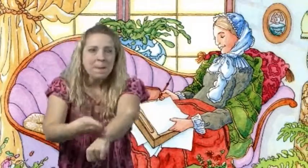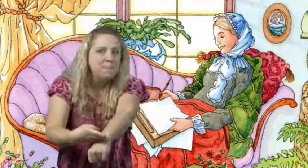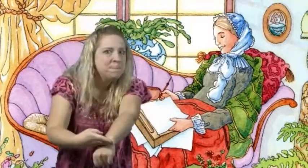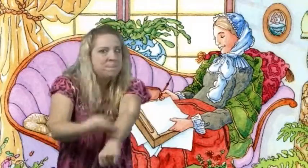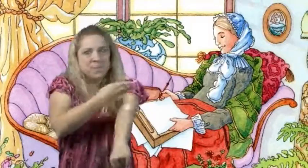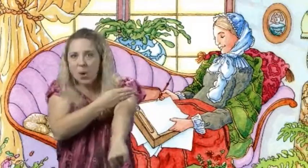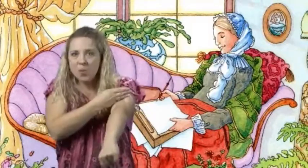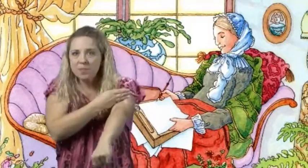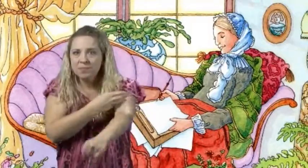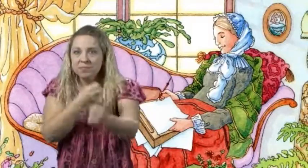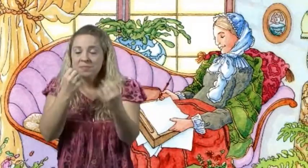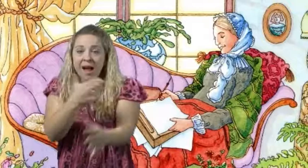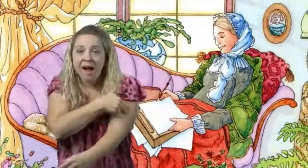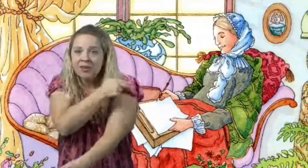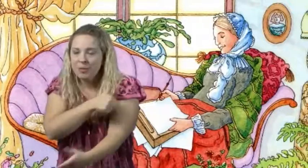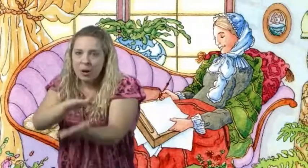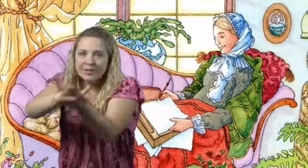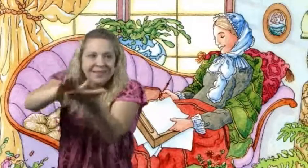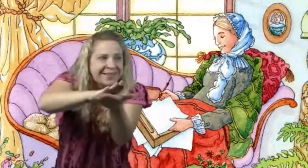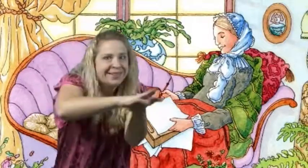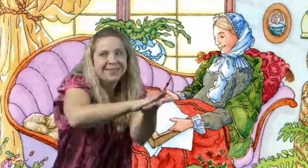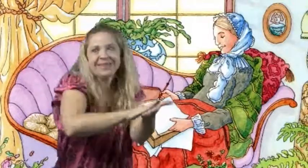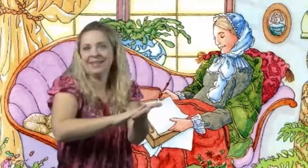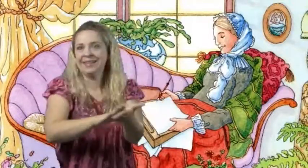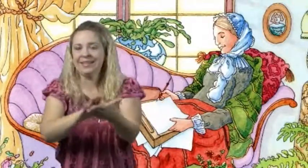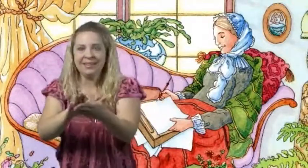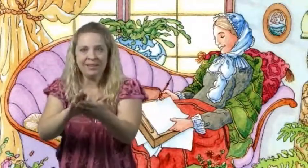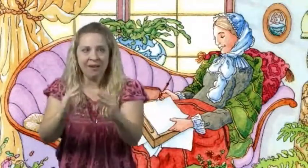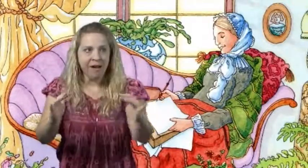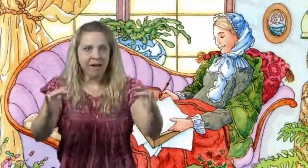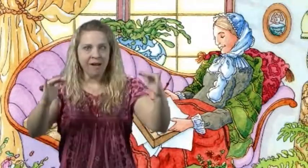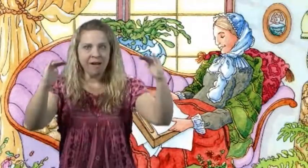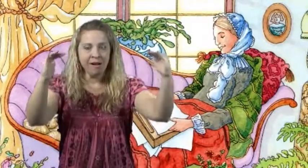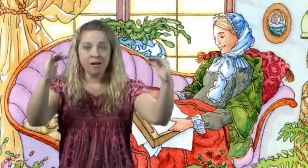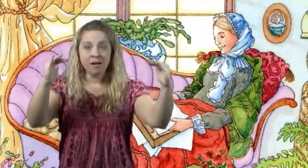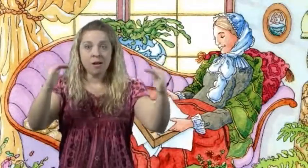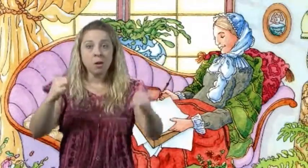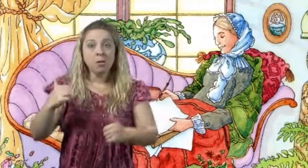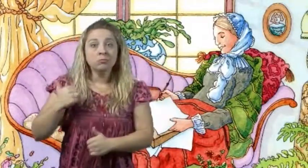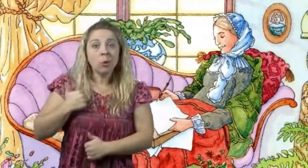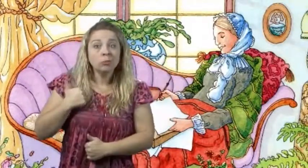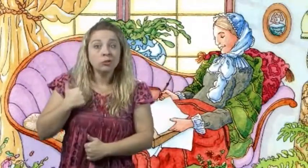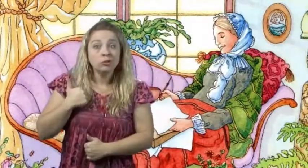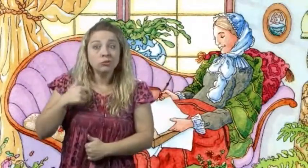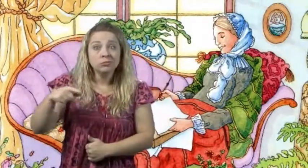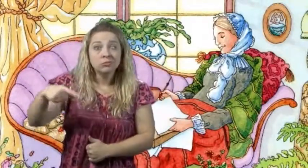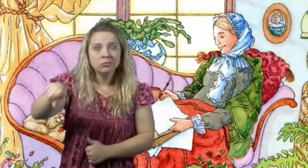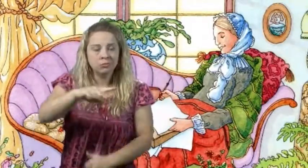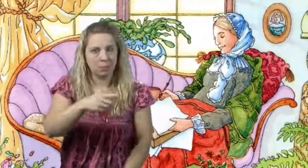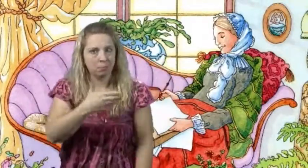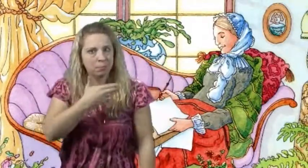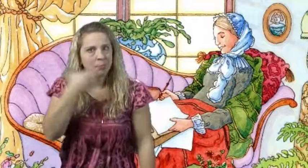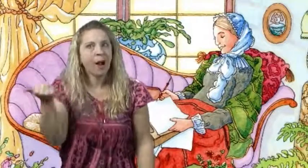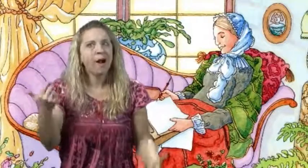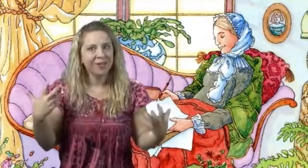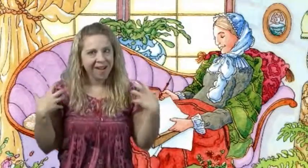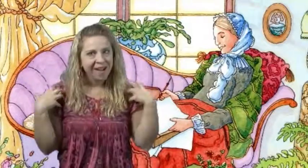As a result of her work, the living conditions and medical care given British soldiers were improved.